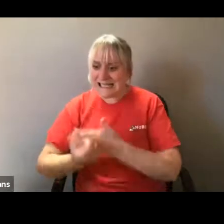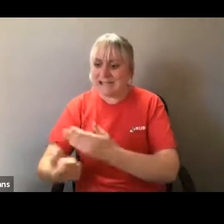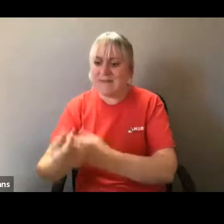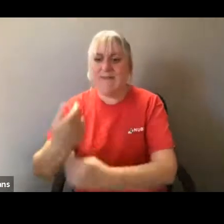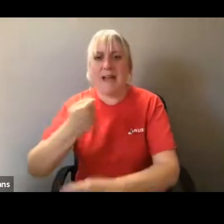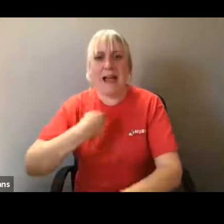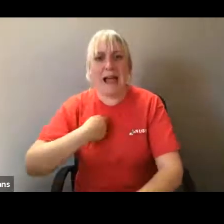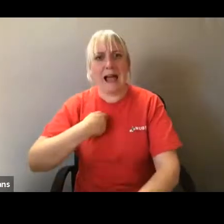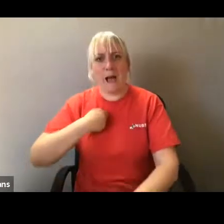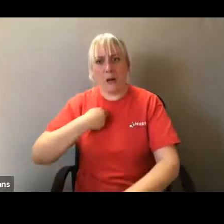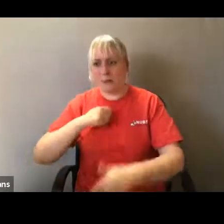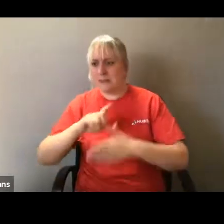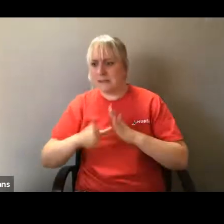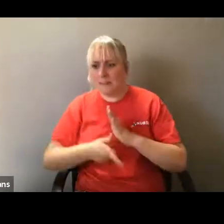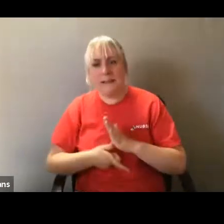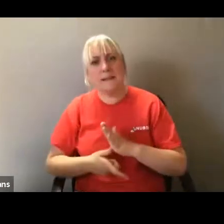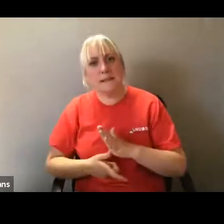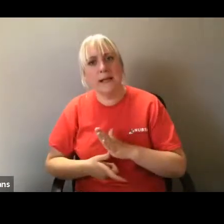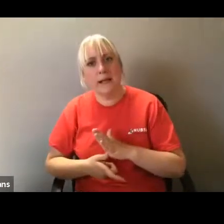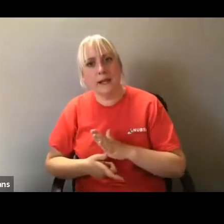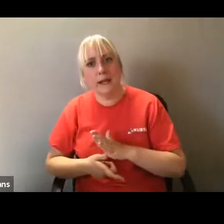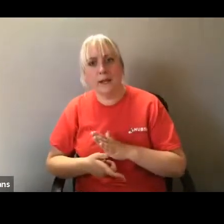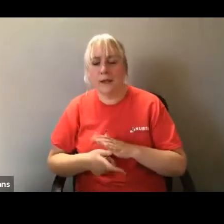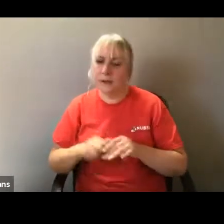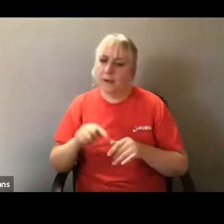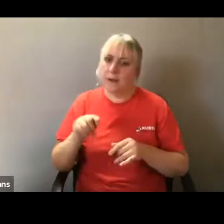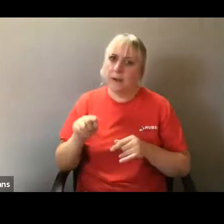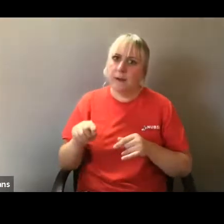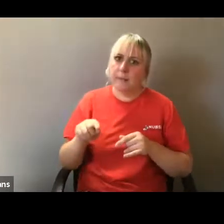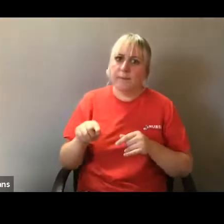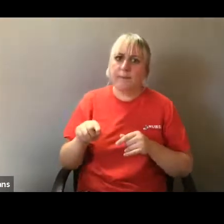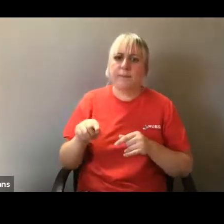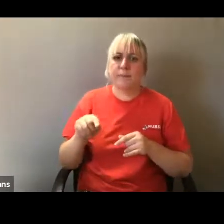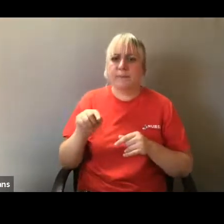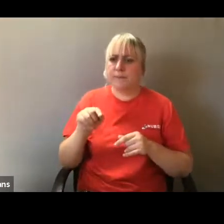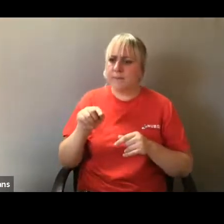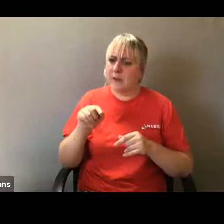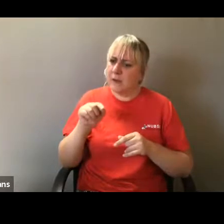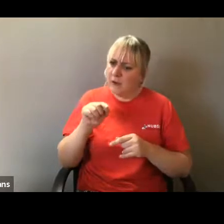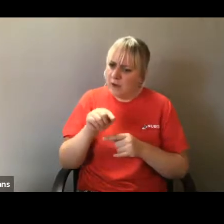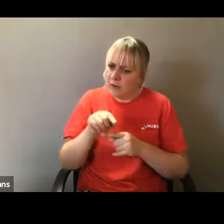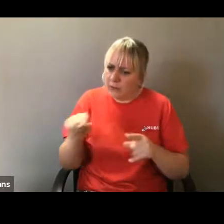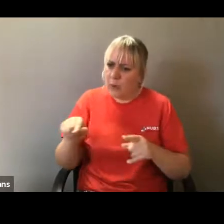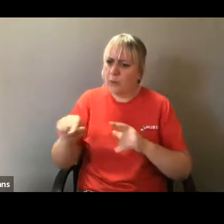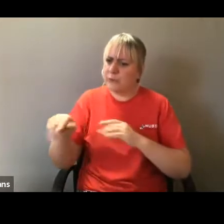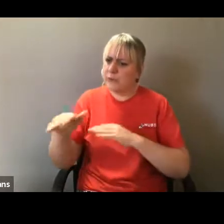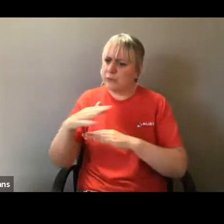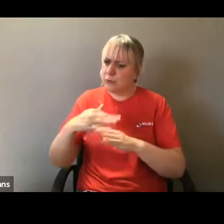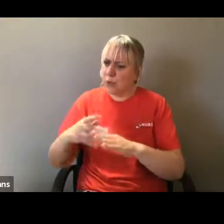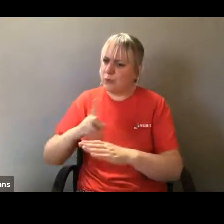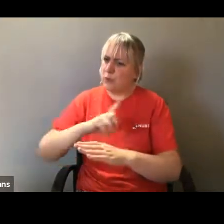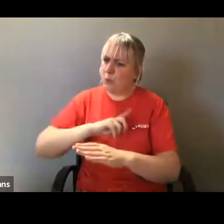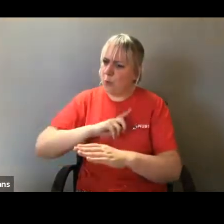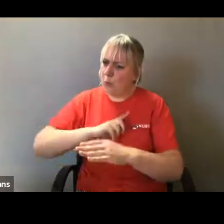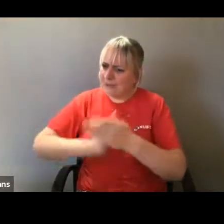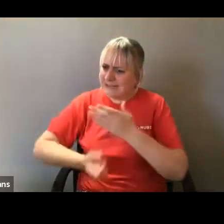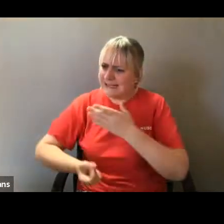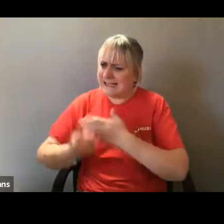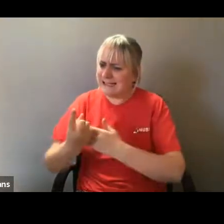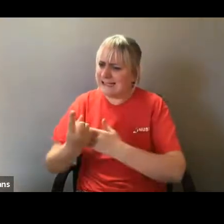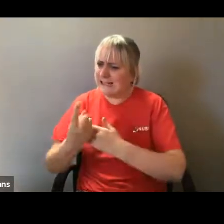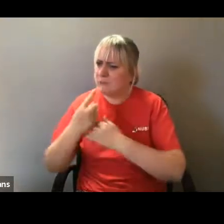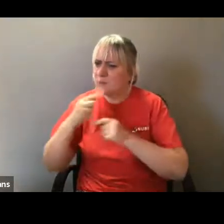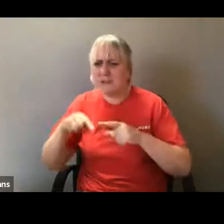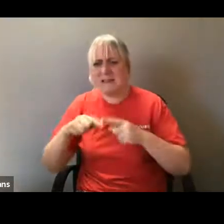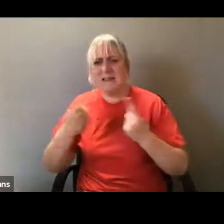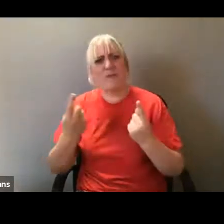not so much on our disability. And those social causes were at odds with the medical